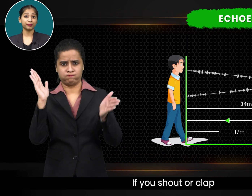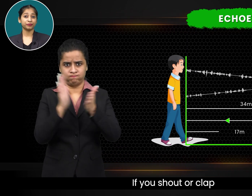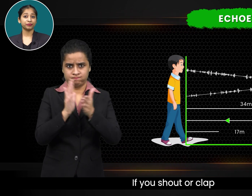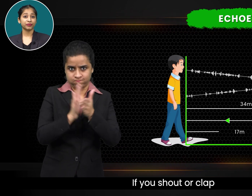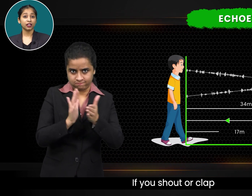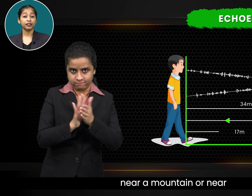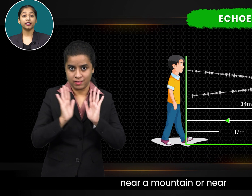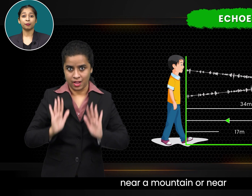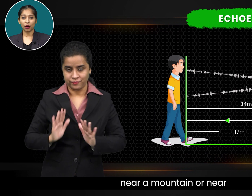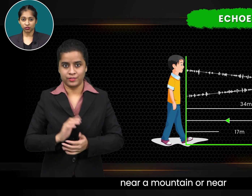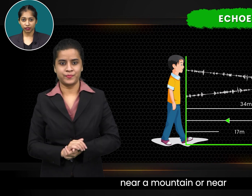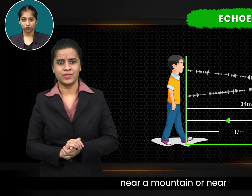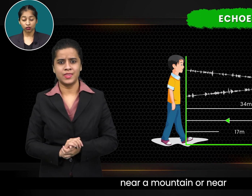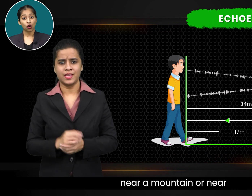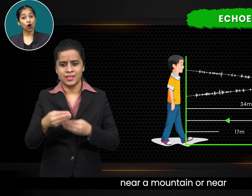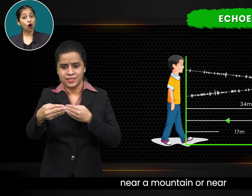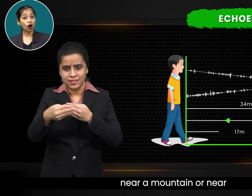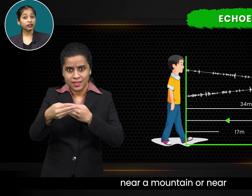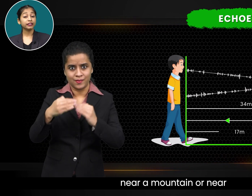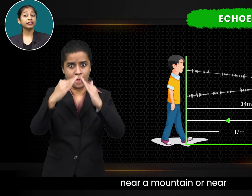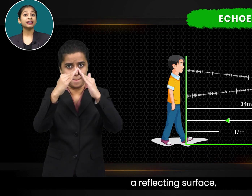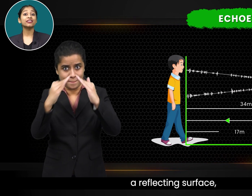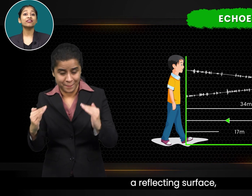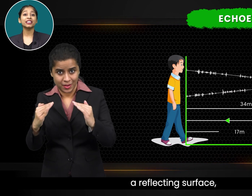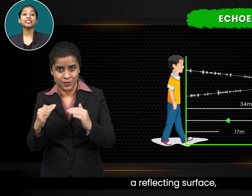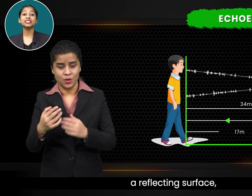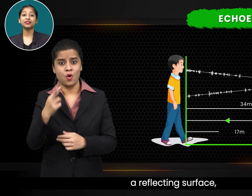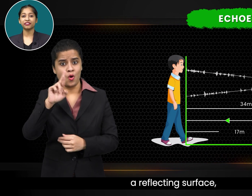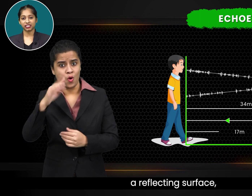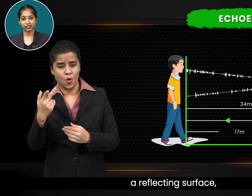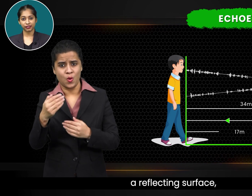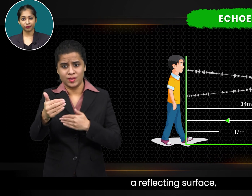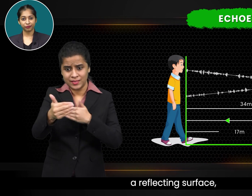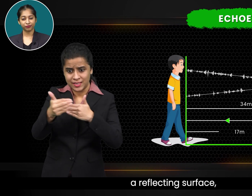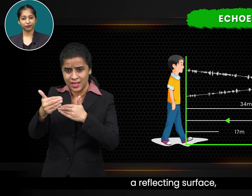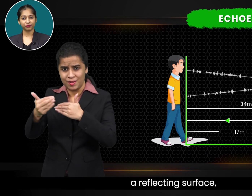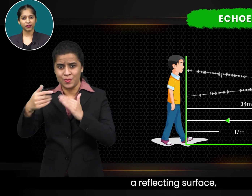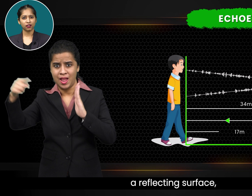clap near a mountain or near a reflecting surface,